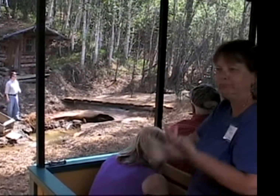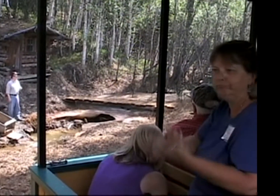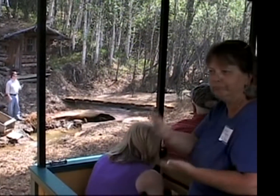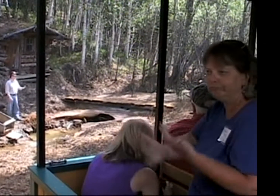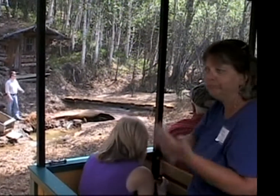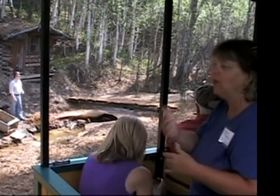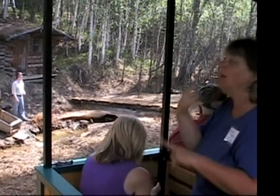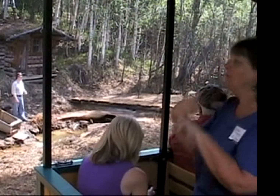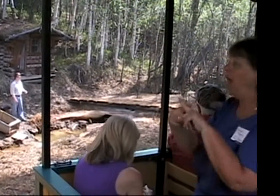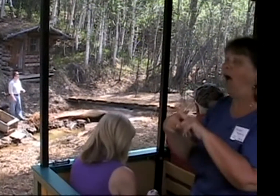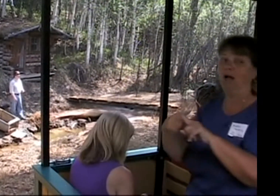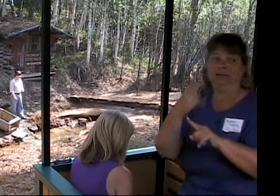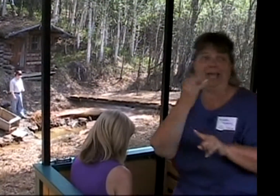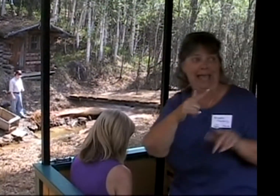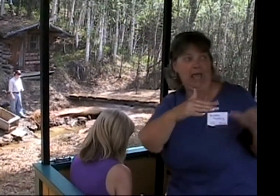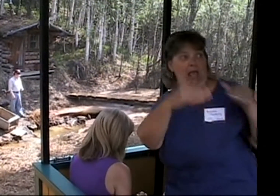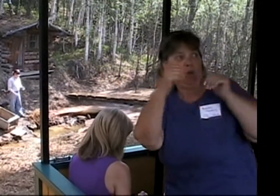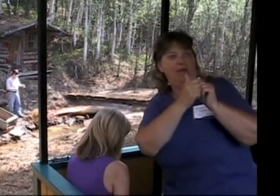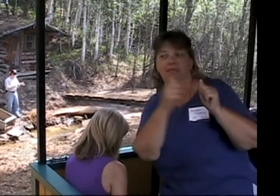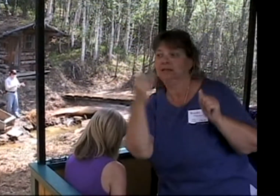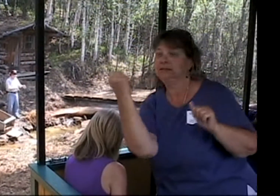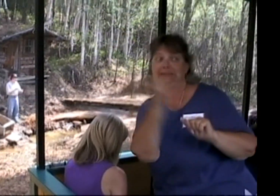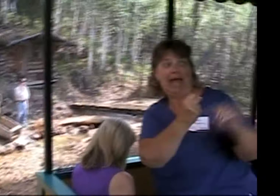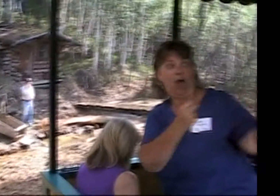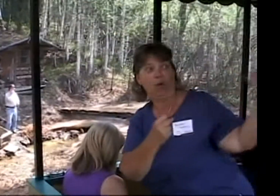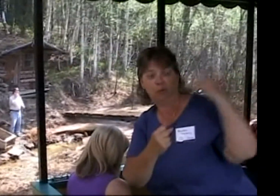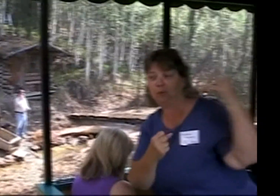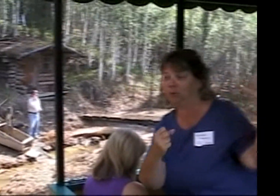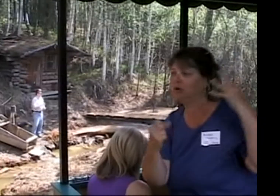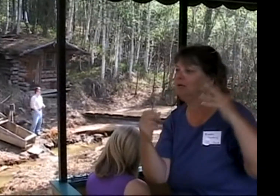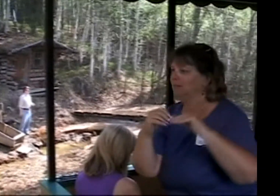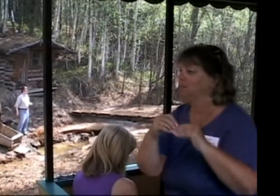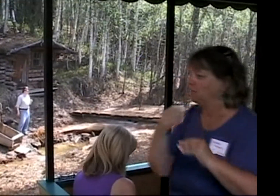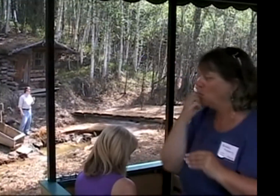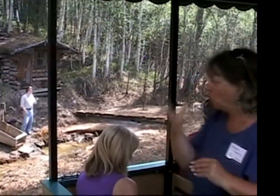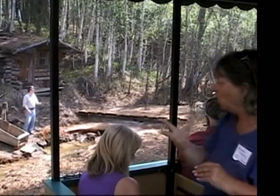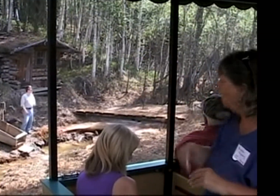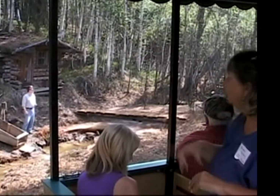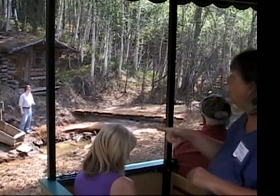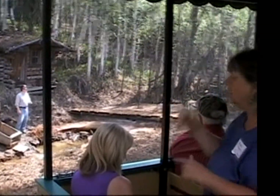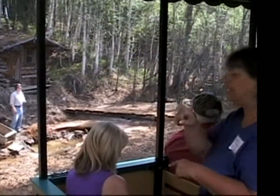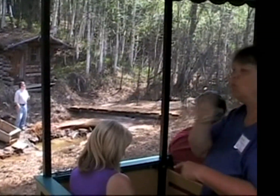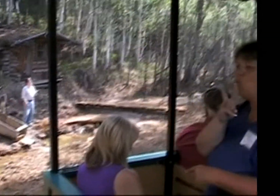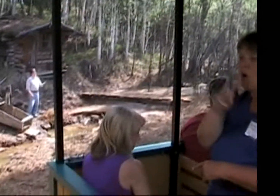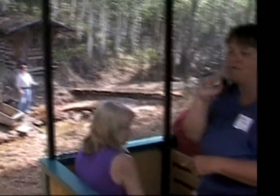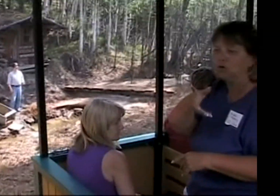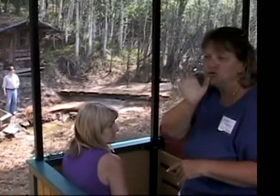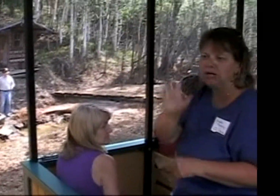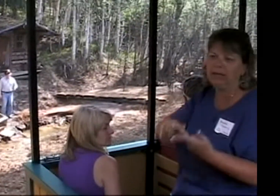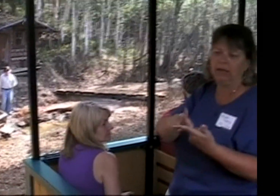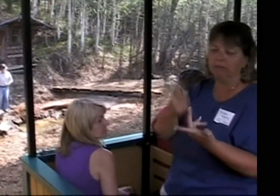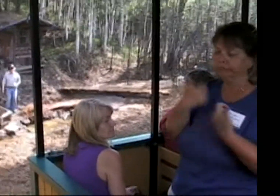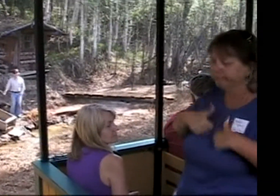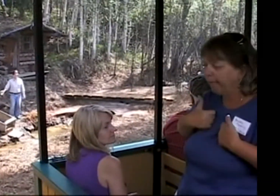for better warmth and insulation. The water was, of course, necessary for drinking and cleaning, and as a means to pay for the